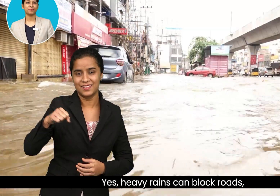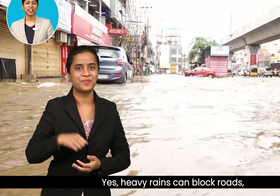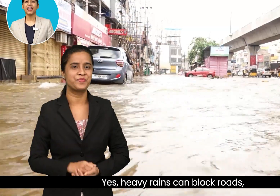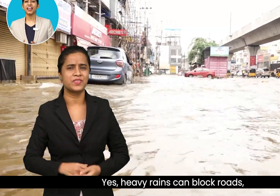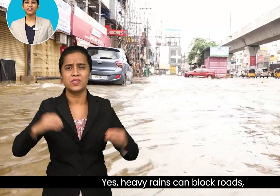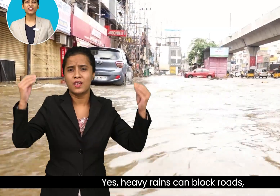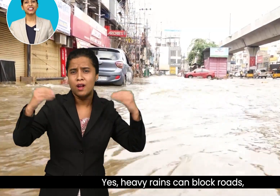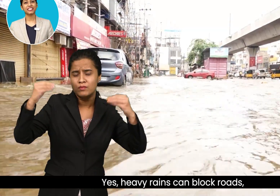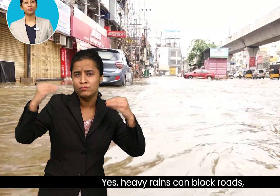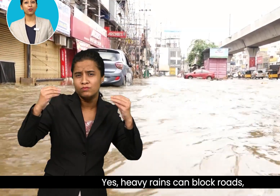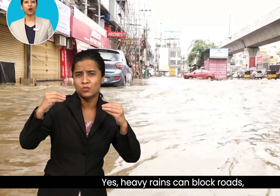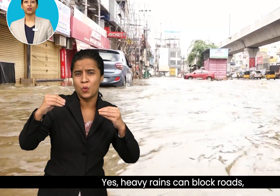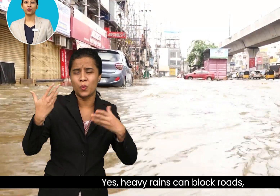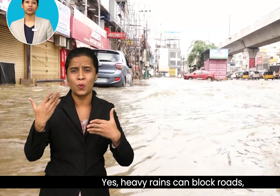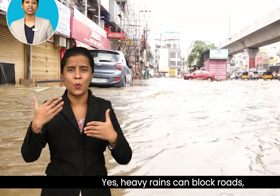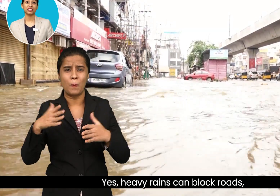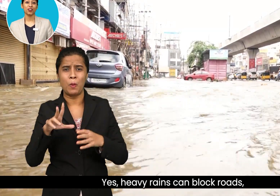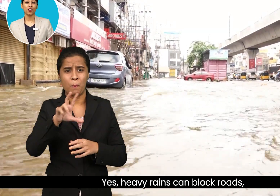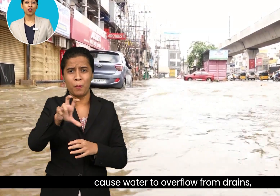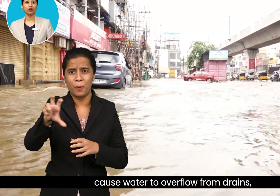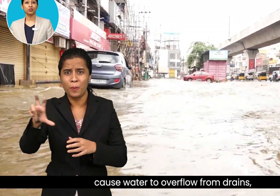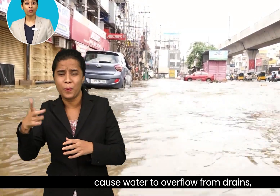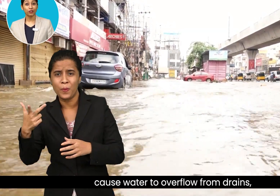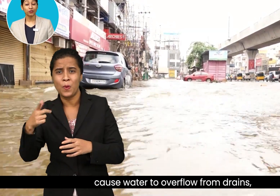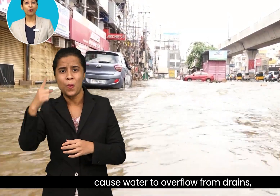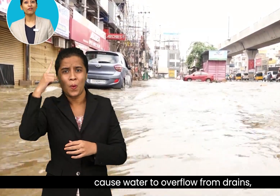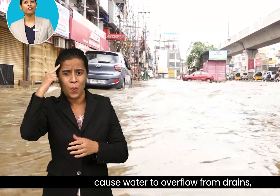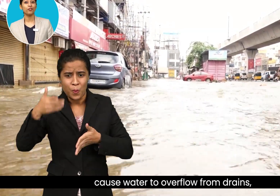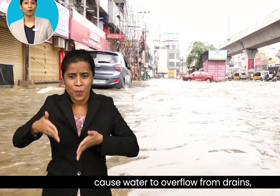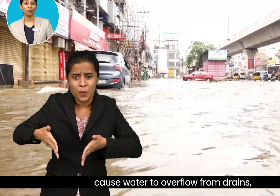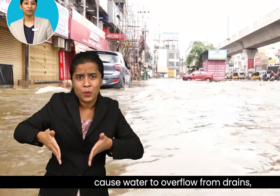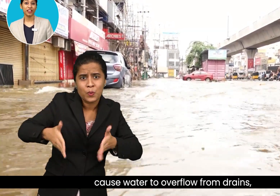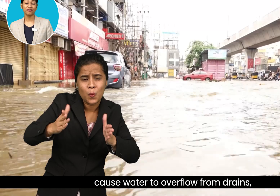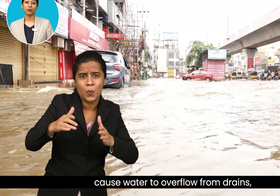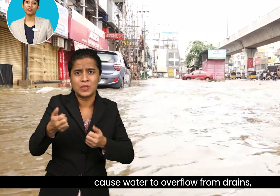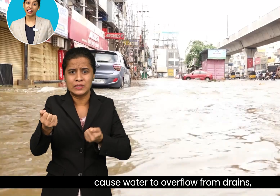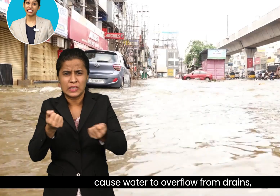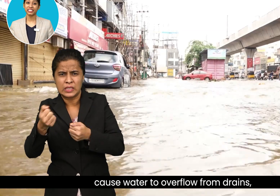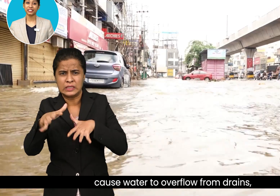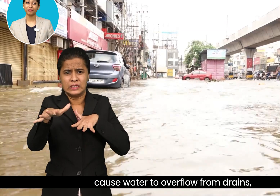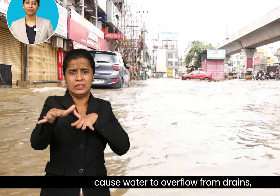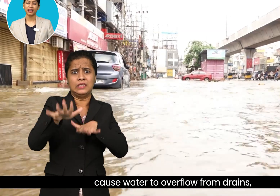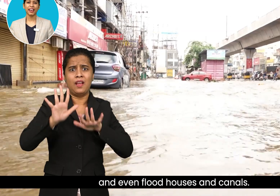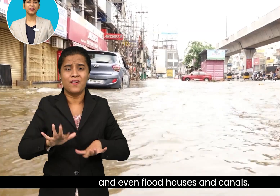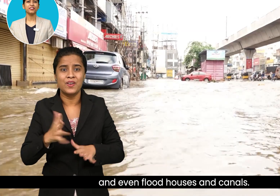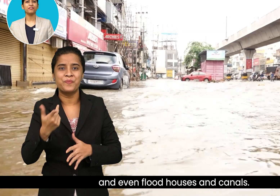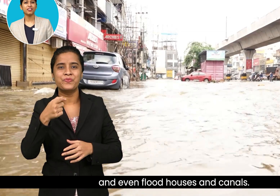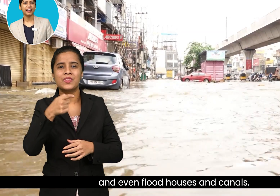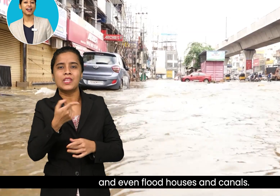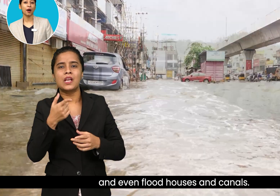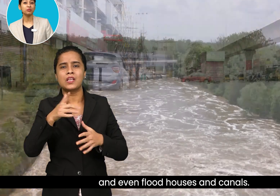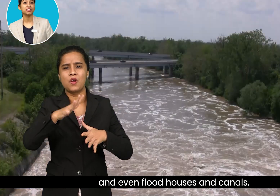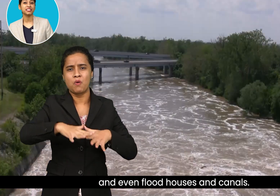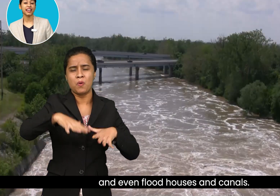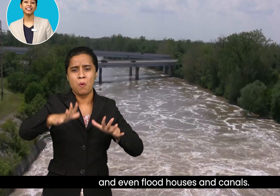Yes, heavy rains can block roads, cause water to overflow from drains, and even